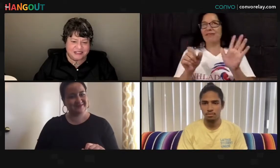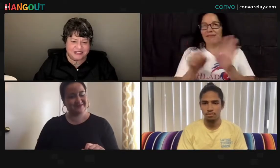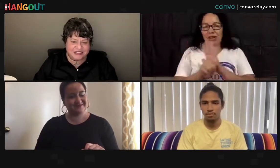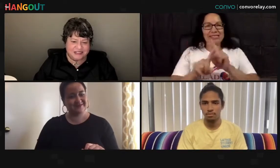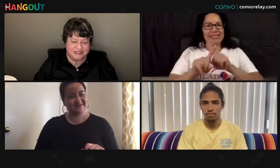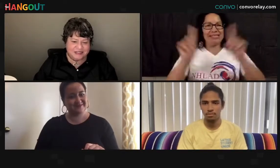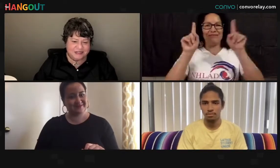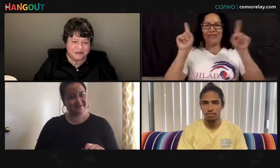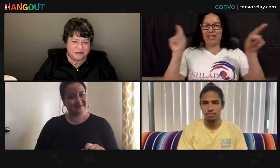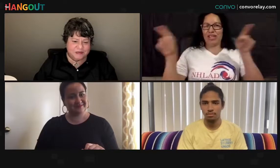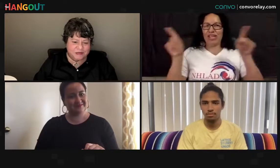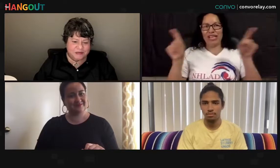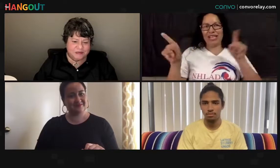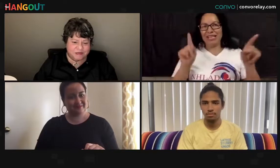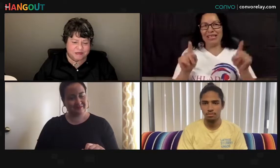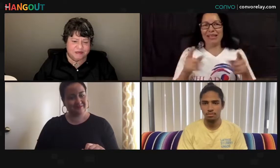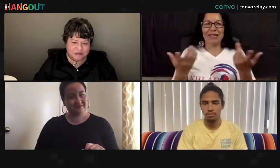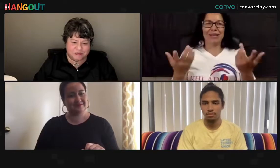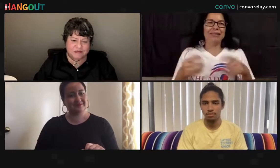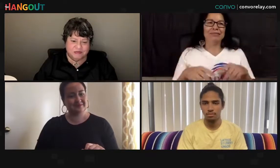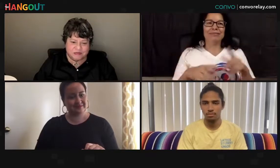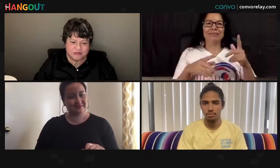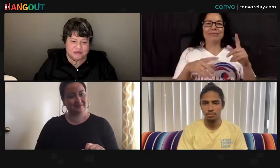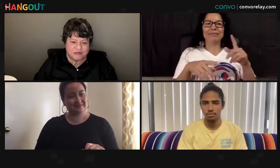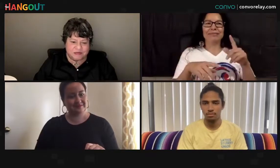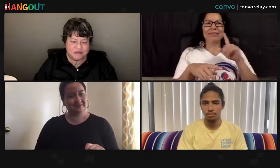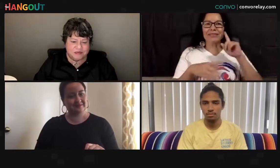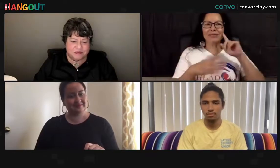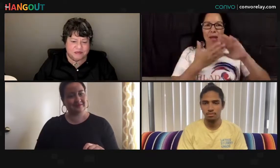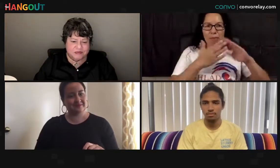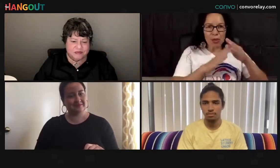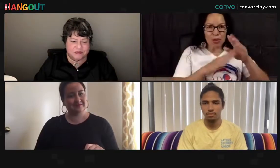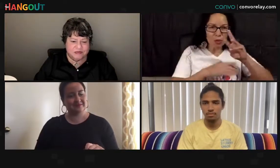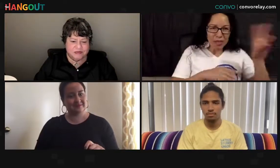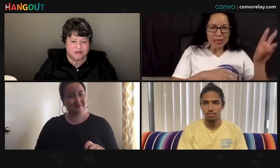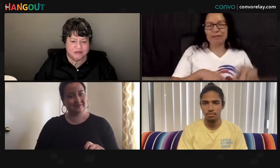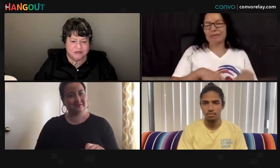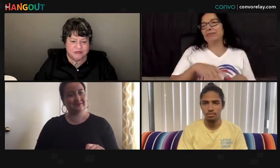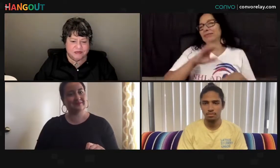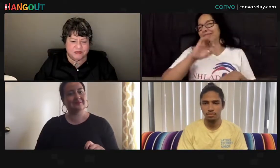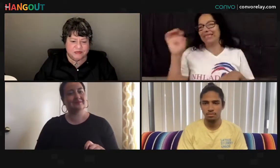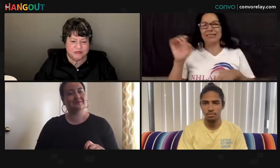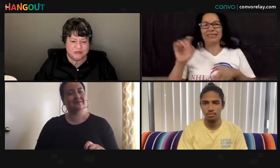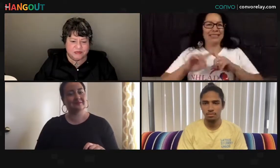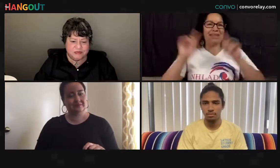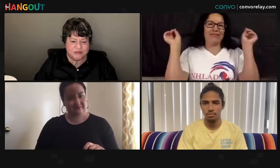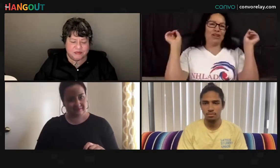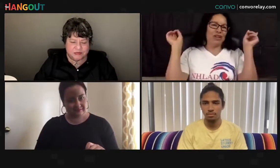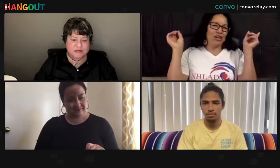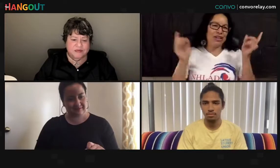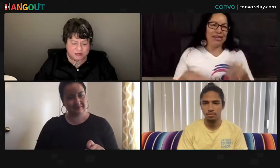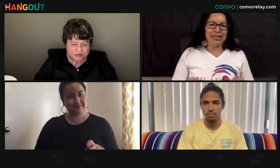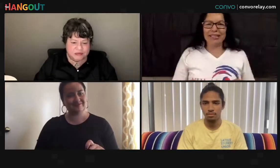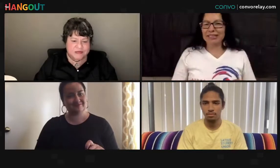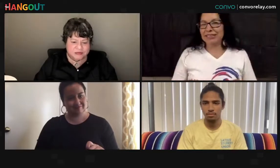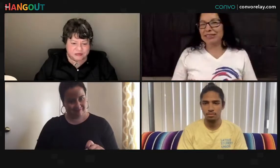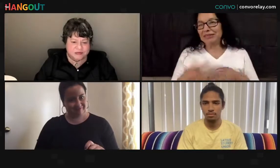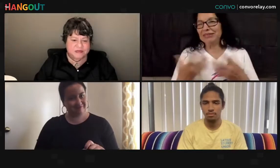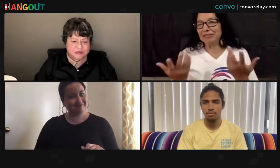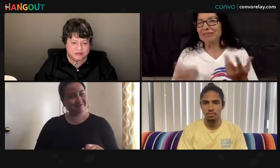times, and on the East Coast, it's completely different. The deaf community on the West Coast, the deaf community on the East Coast is completely different